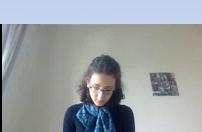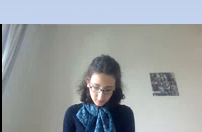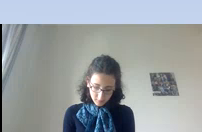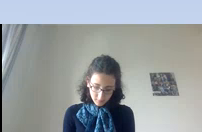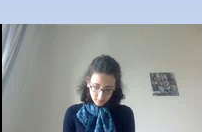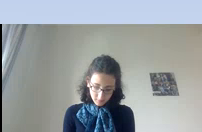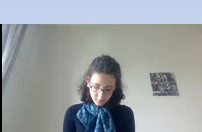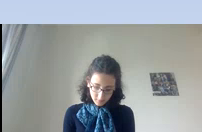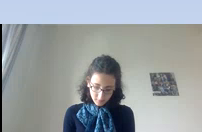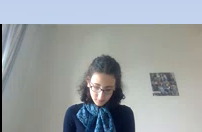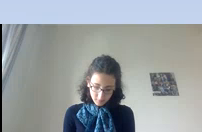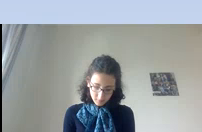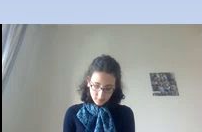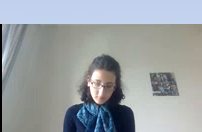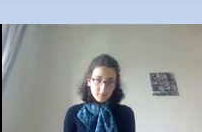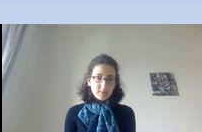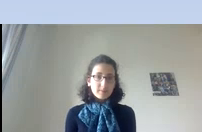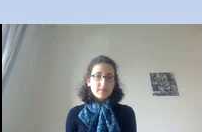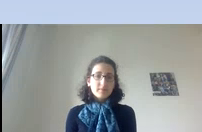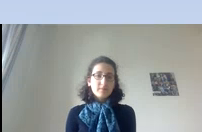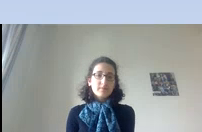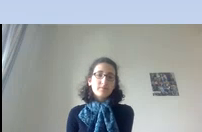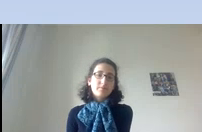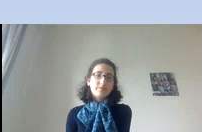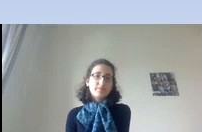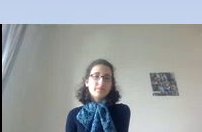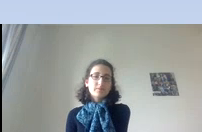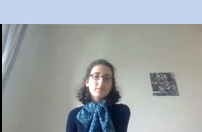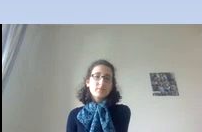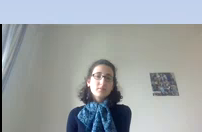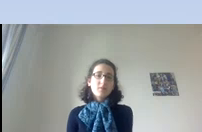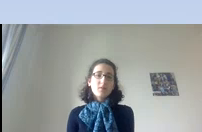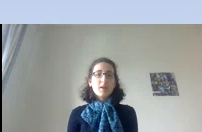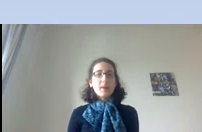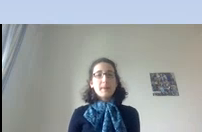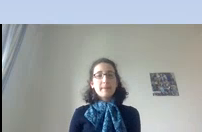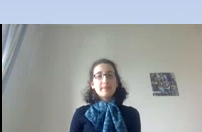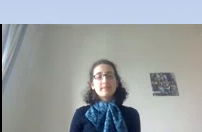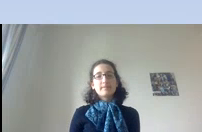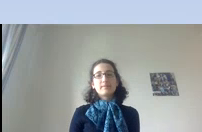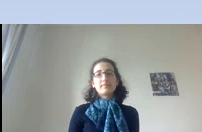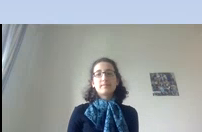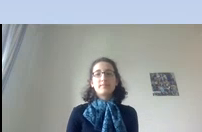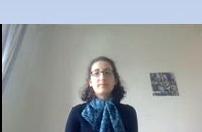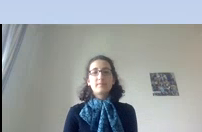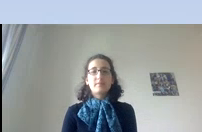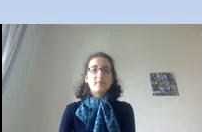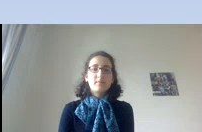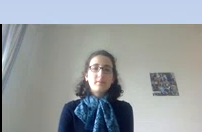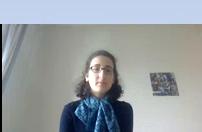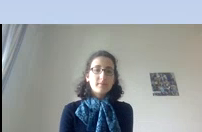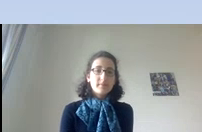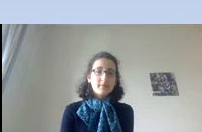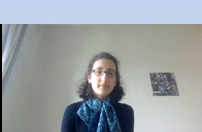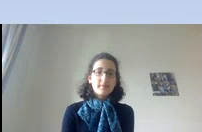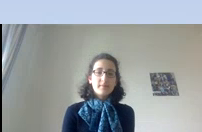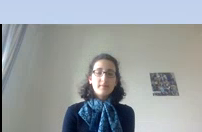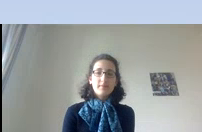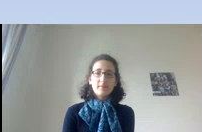of clauses that other sign languages also adhere to. We saw this in the case of relative clauses. ASL,